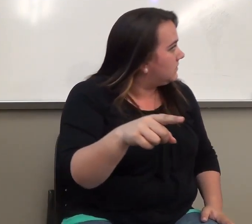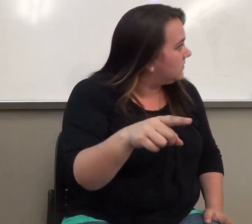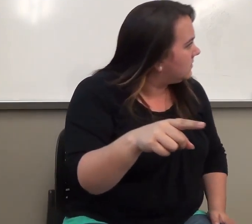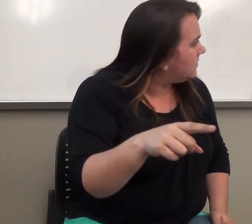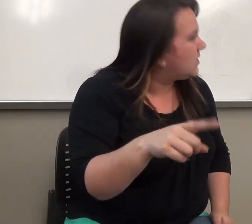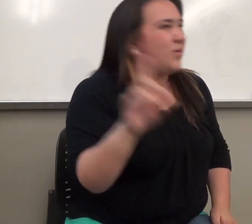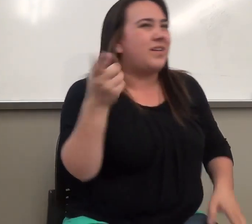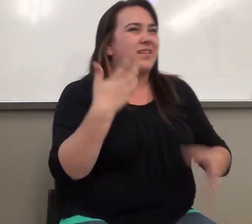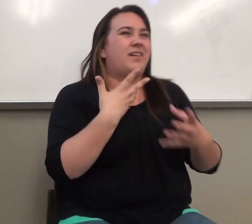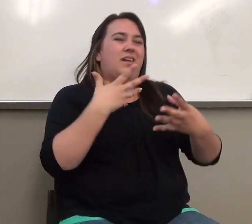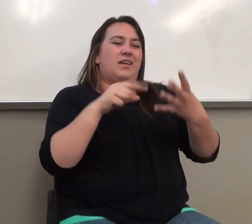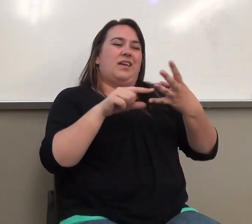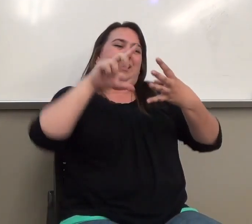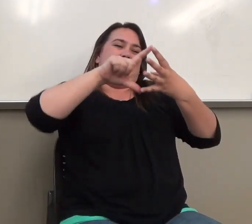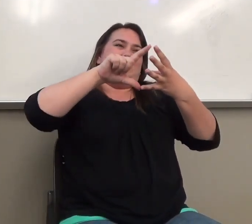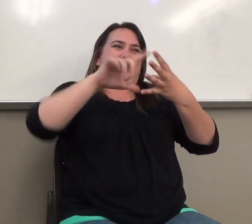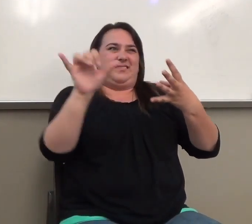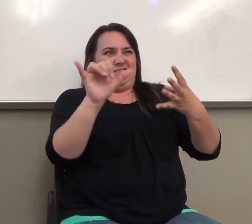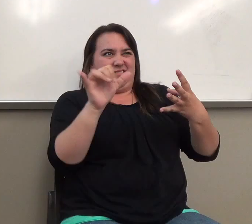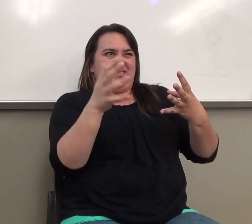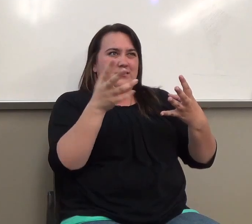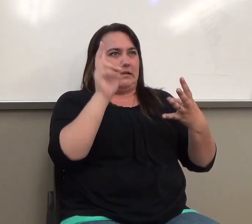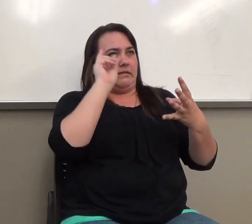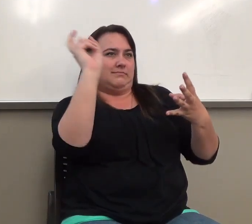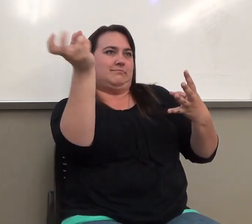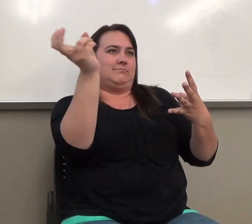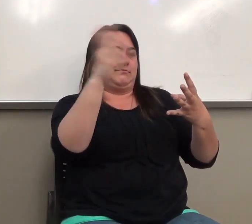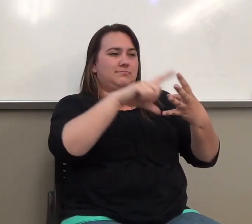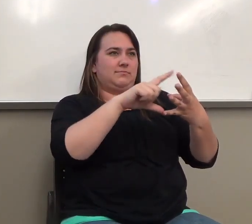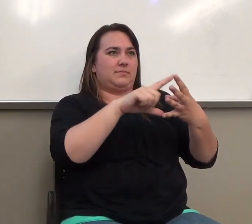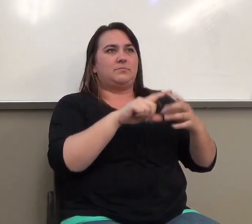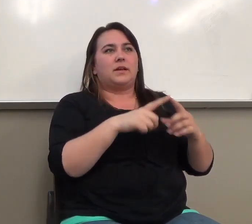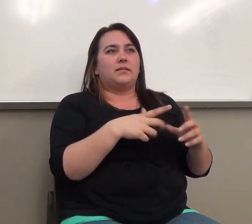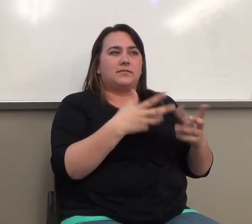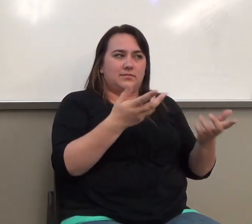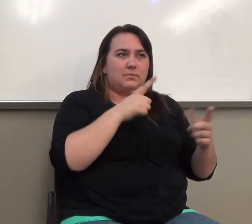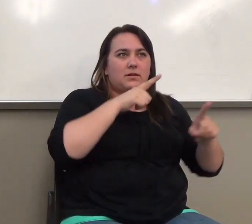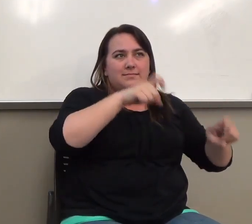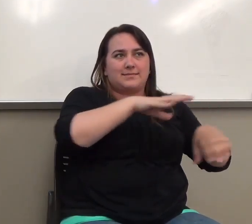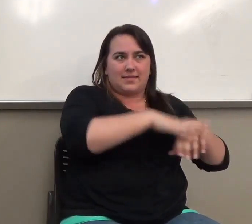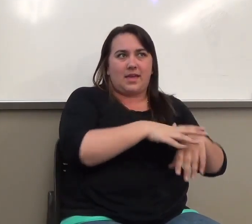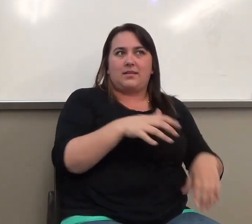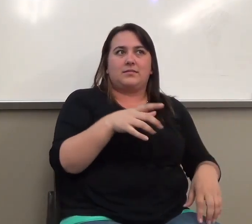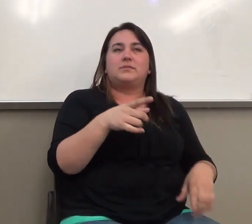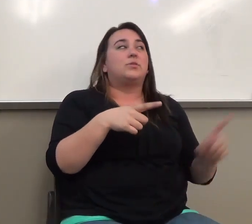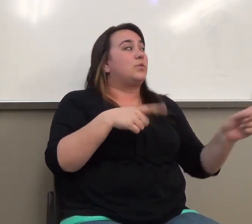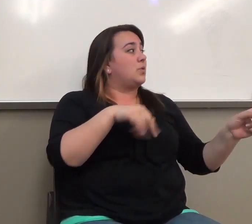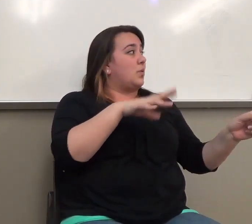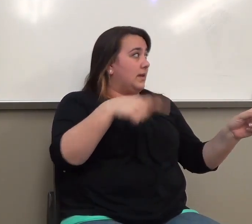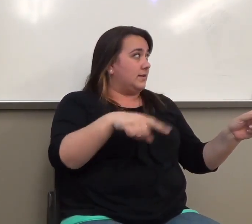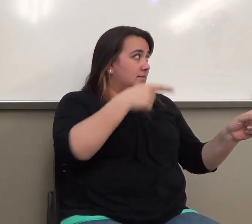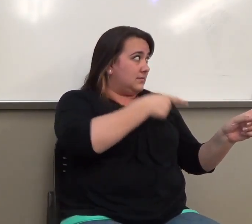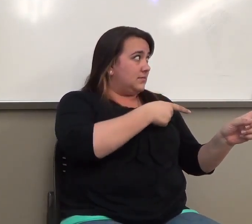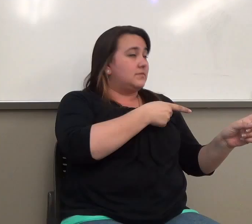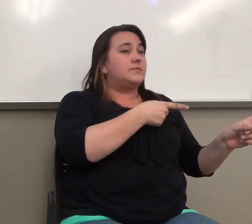okay? And this is not on your test. This we just answered for Sandra, but it kind of goes along with the, it kind of goes along